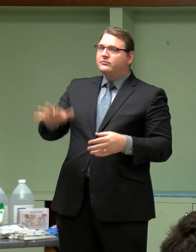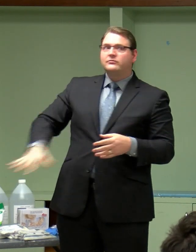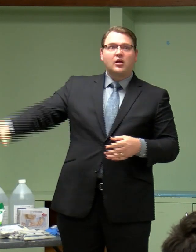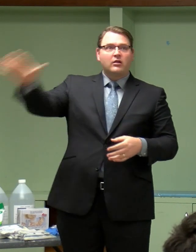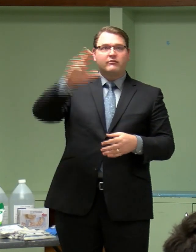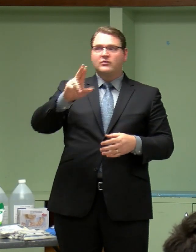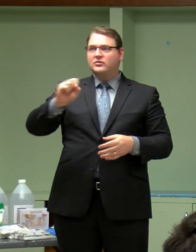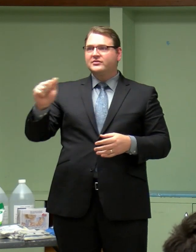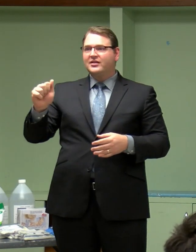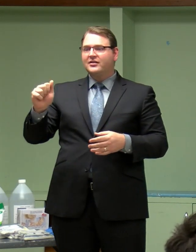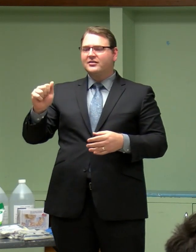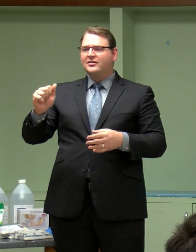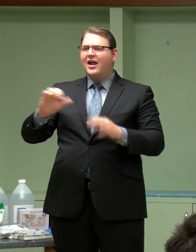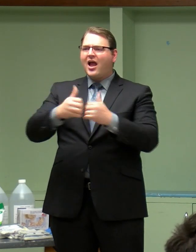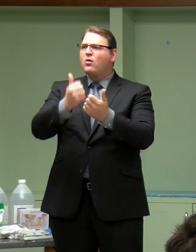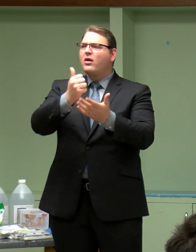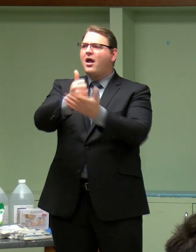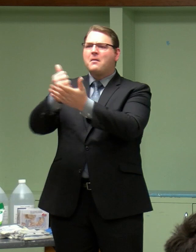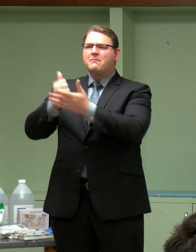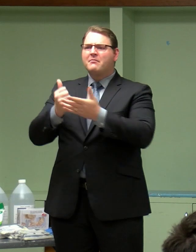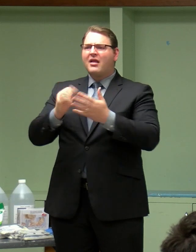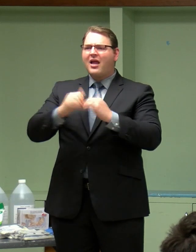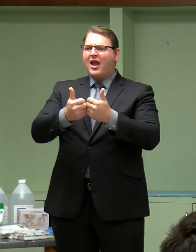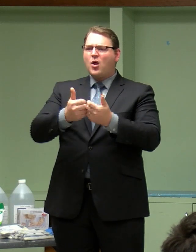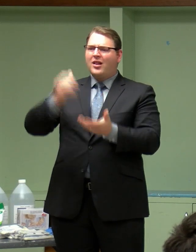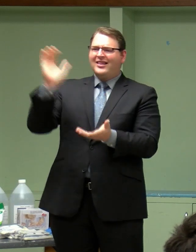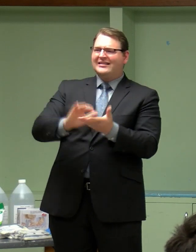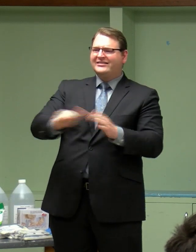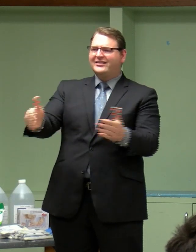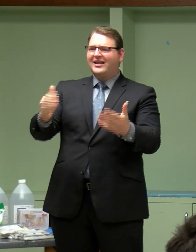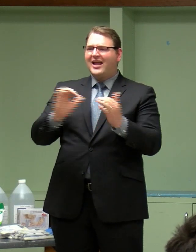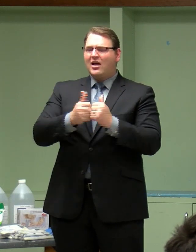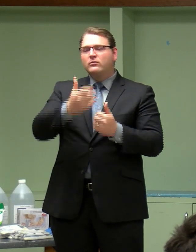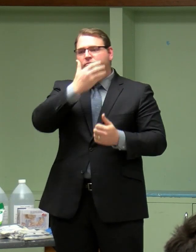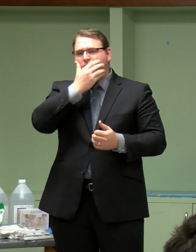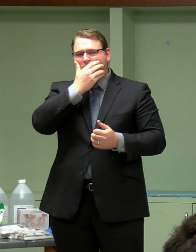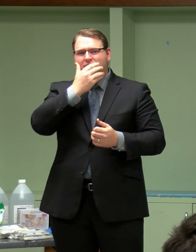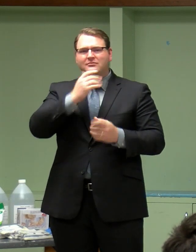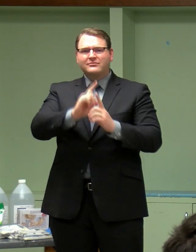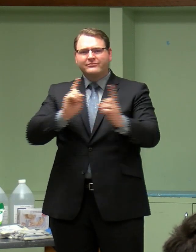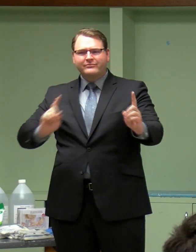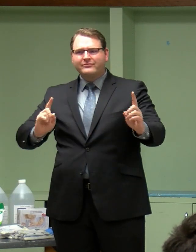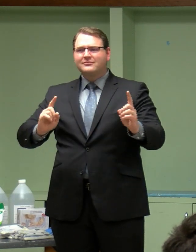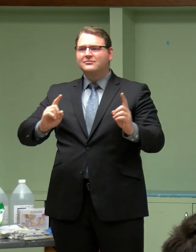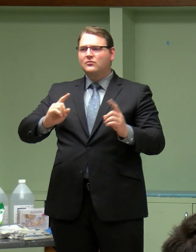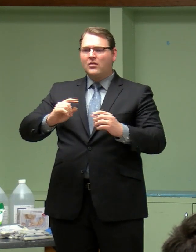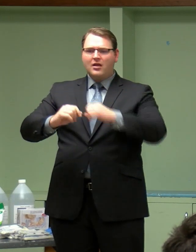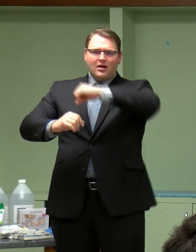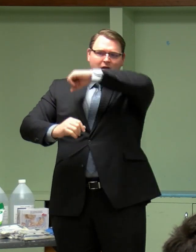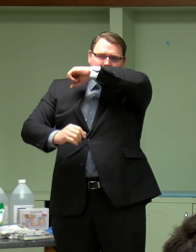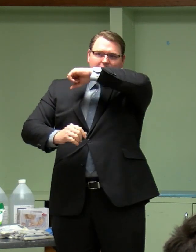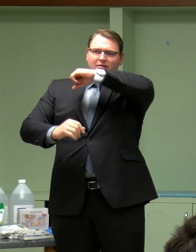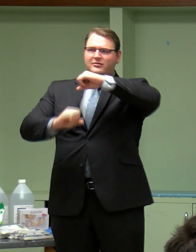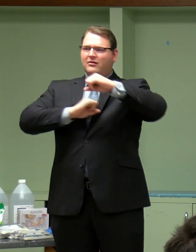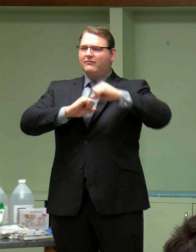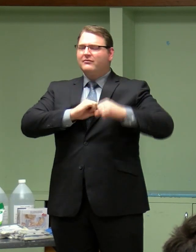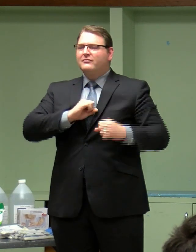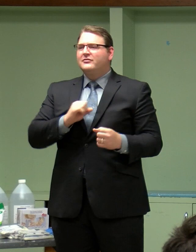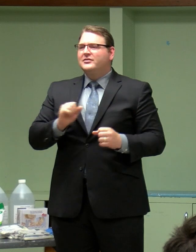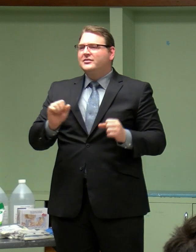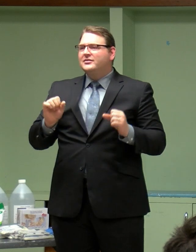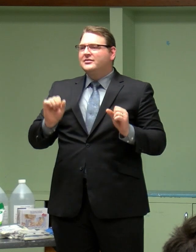responsibly, wearing our masks, social distancing, covering our coughs, employers being intelligent about how you open your